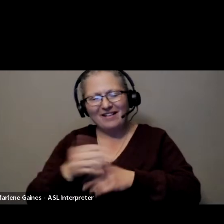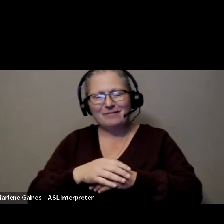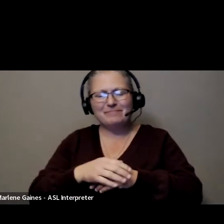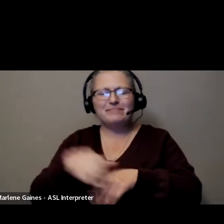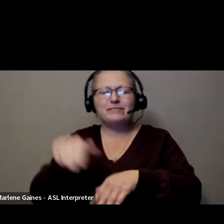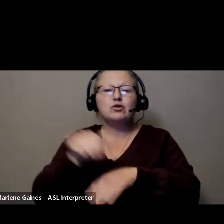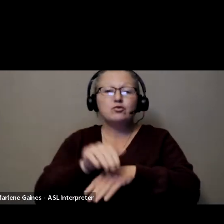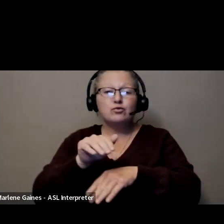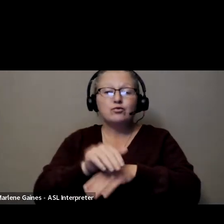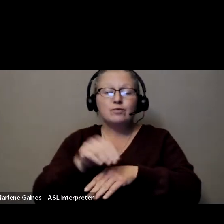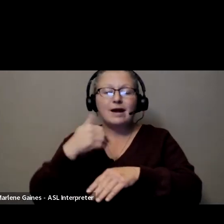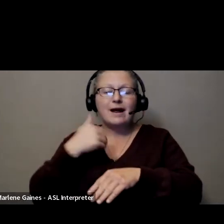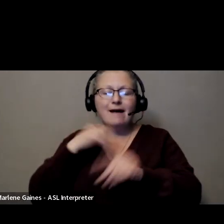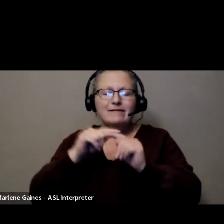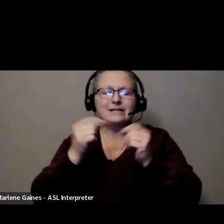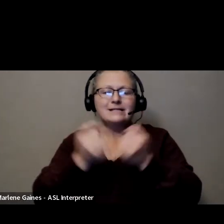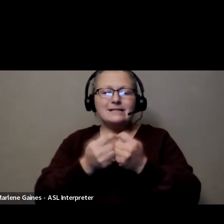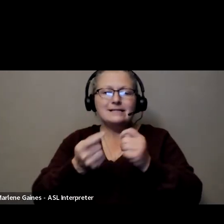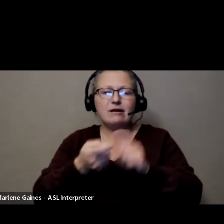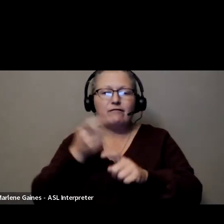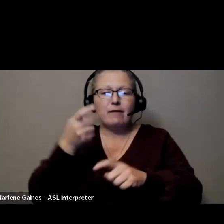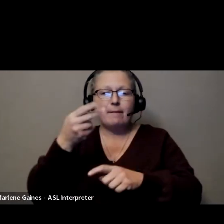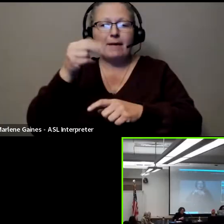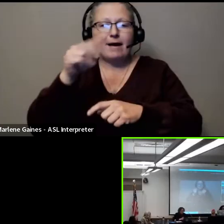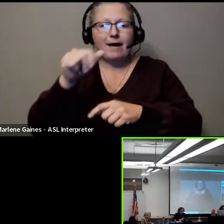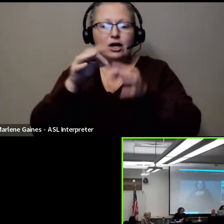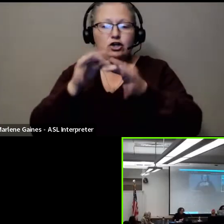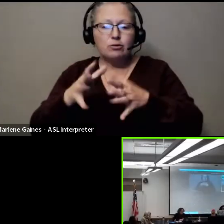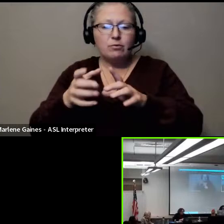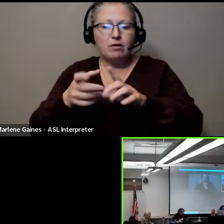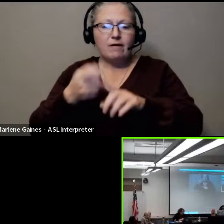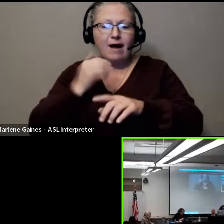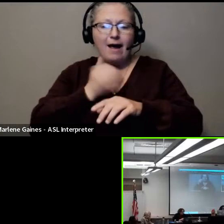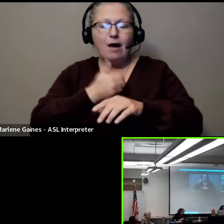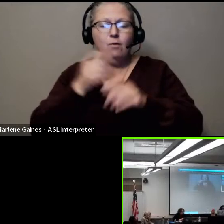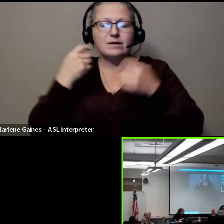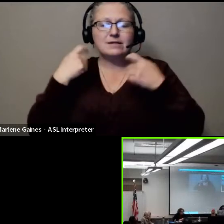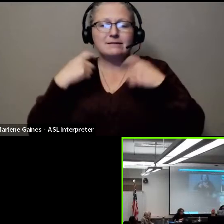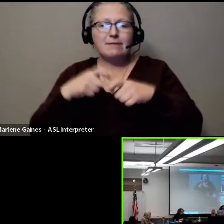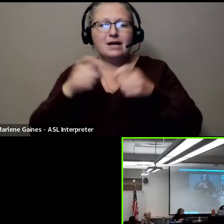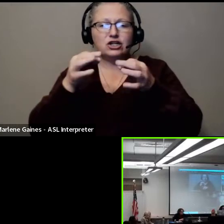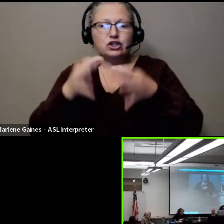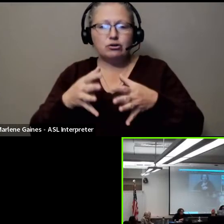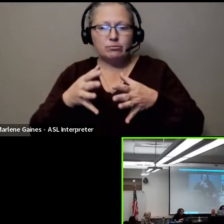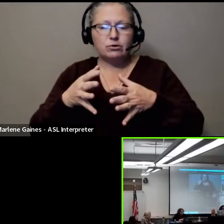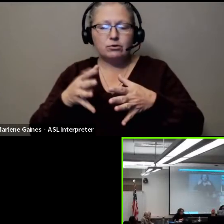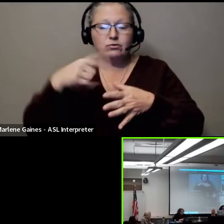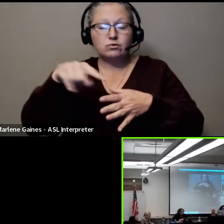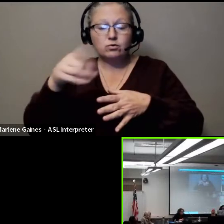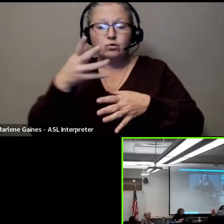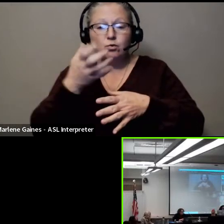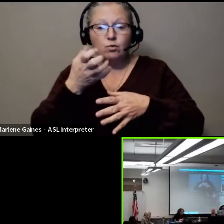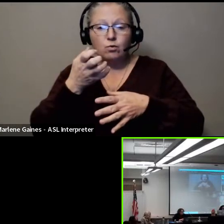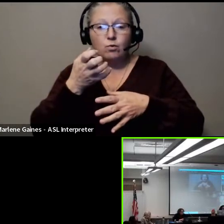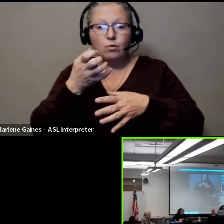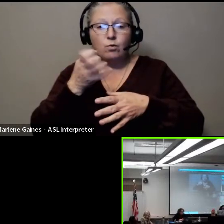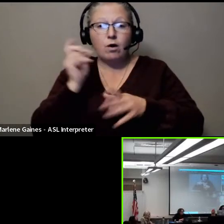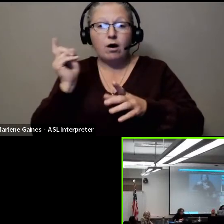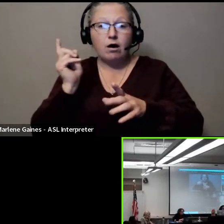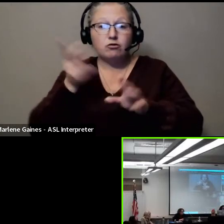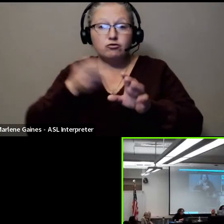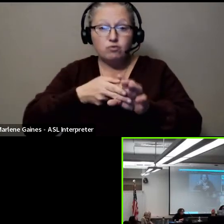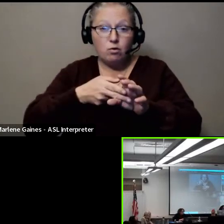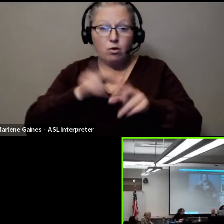Tonight, we have a team from Hannah Interpreting as our Spanish interpreters. For those who would like to attend the